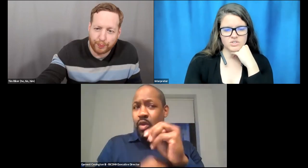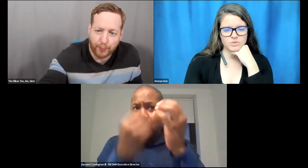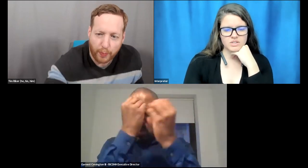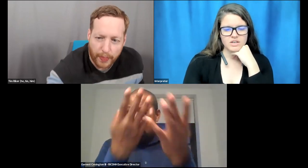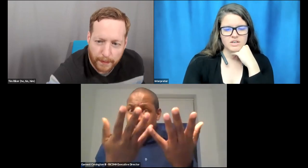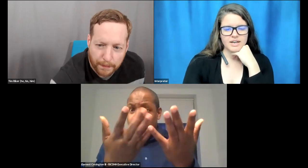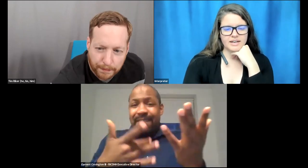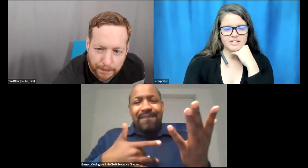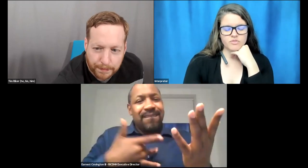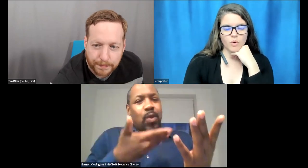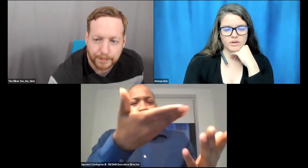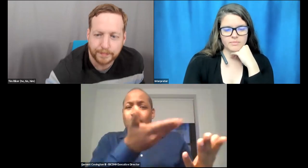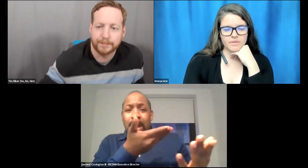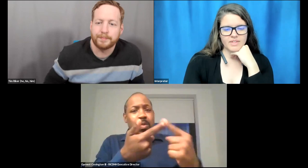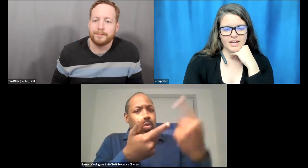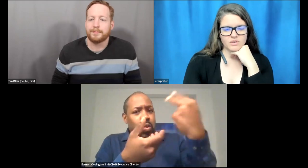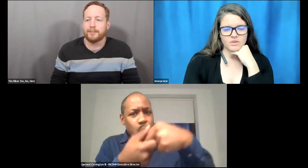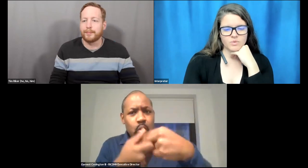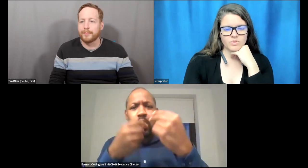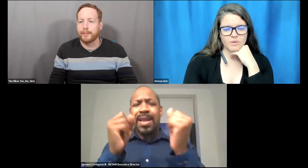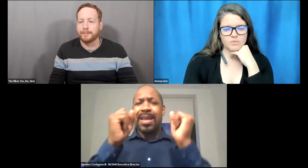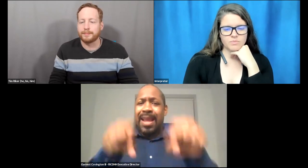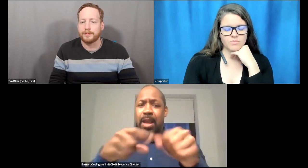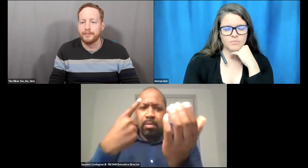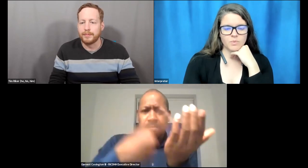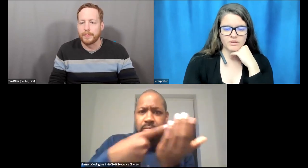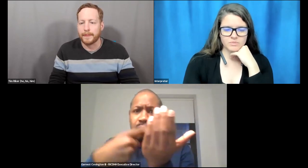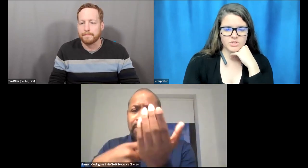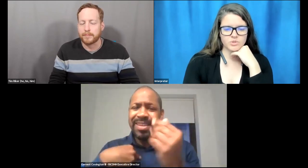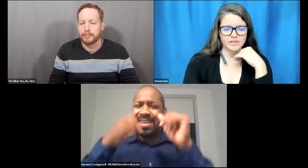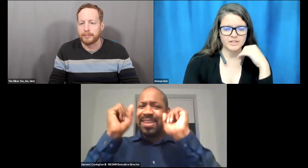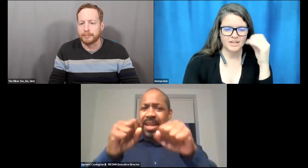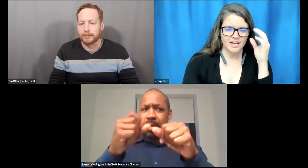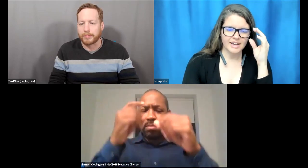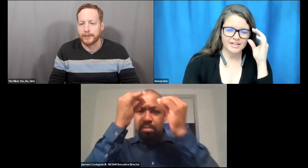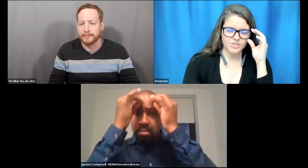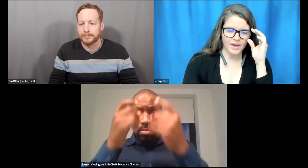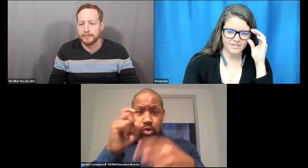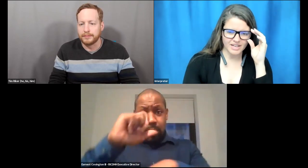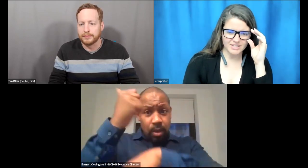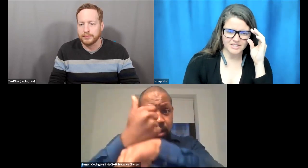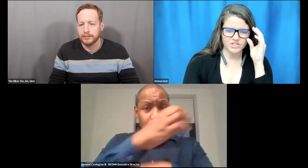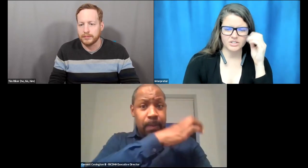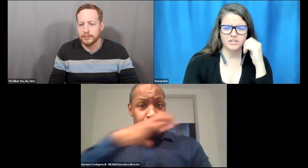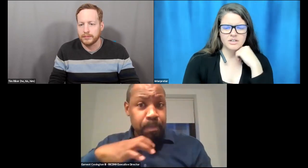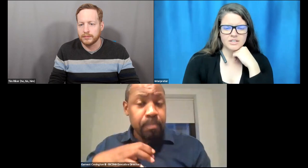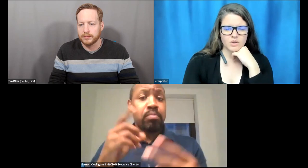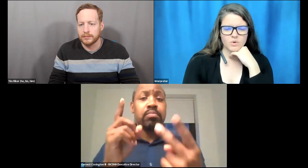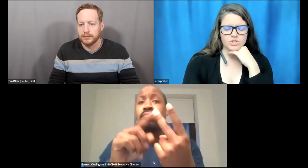issues and a forum that they would be welcome to join and to have that discussion. So should